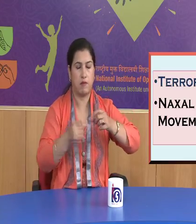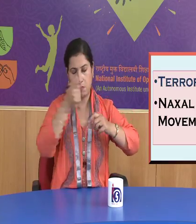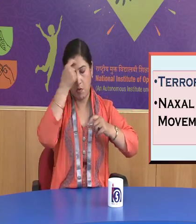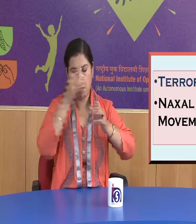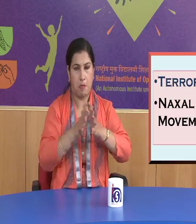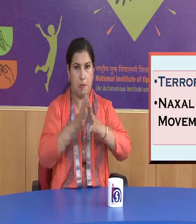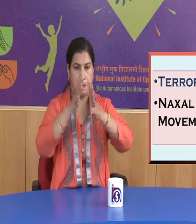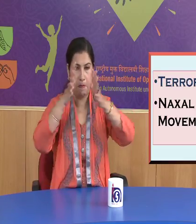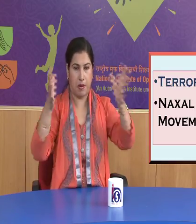movements.